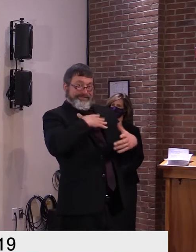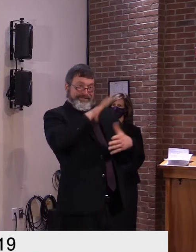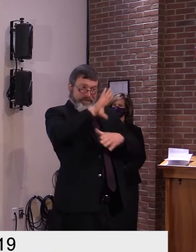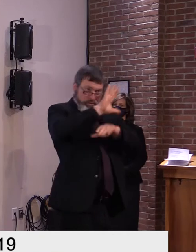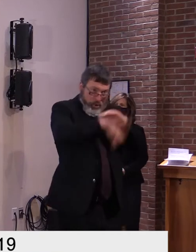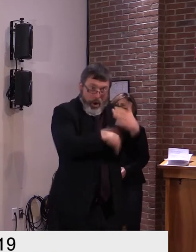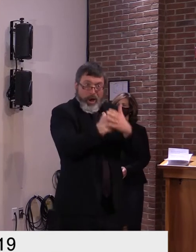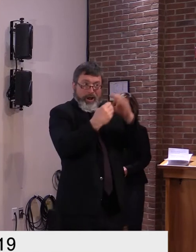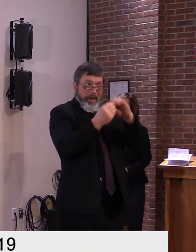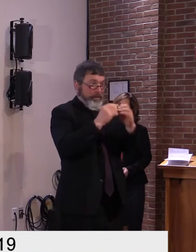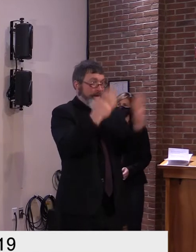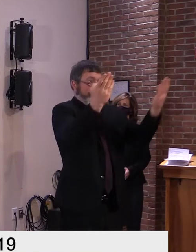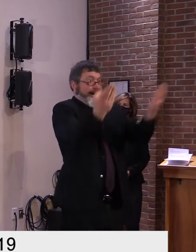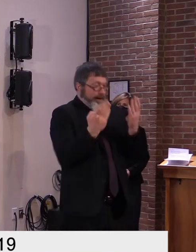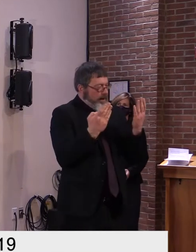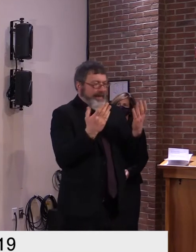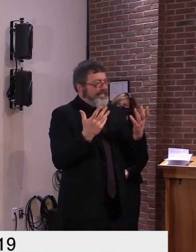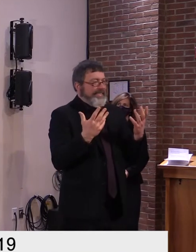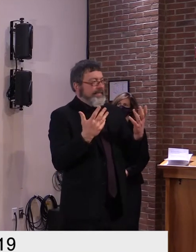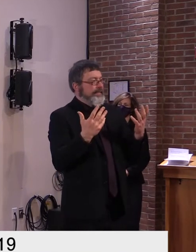country.